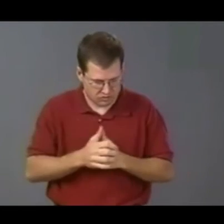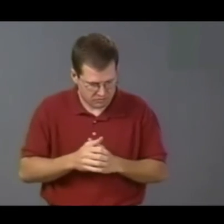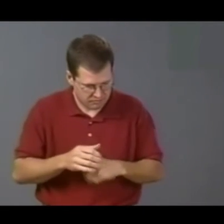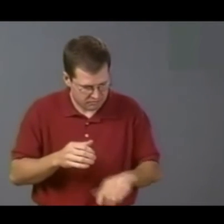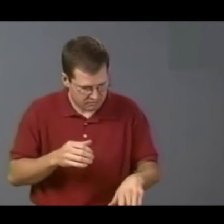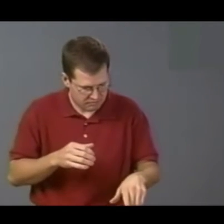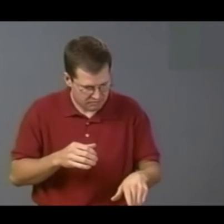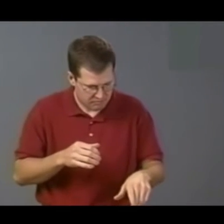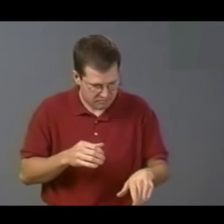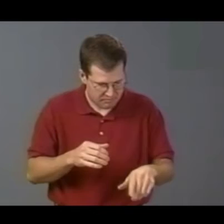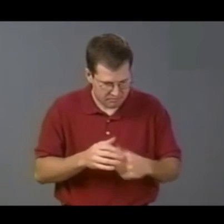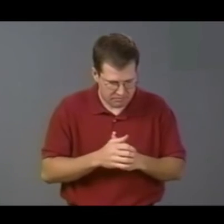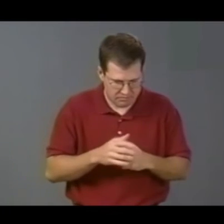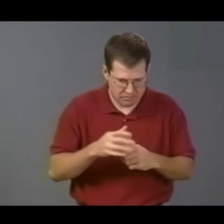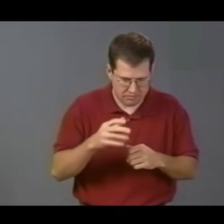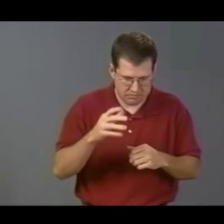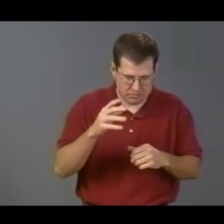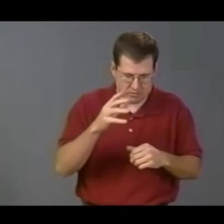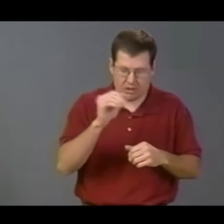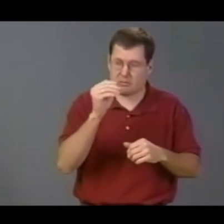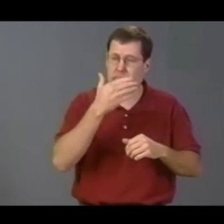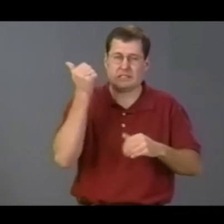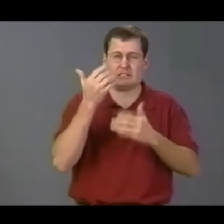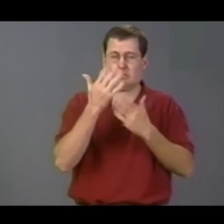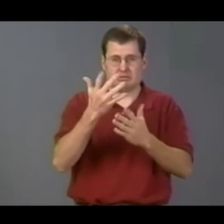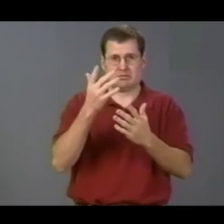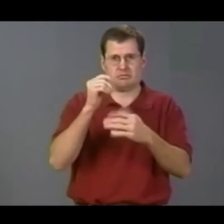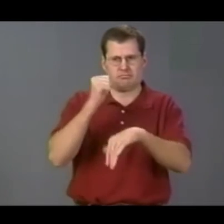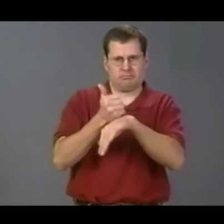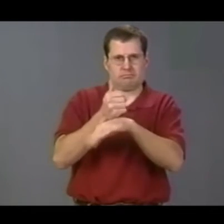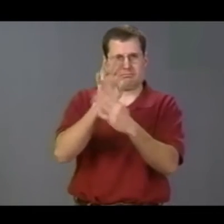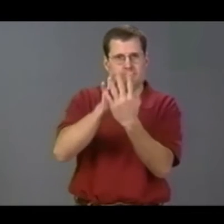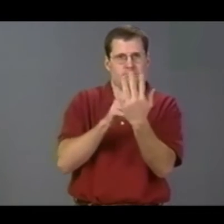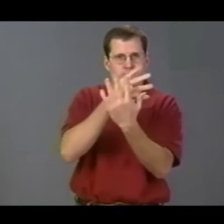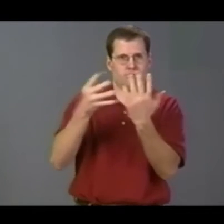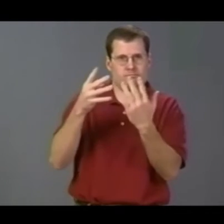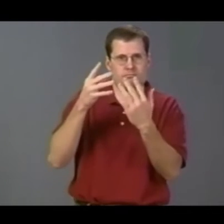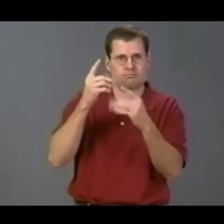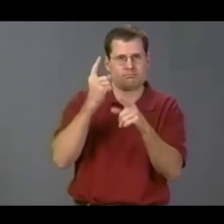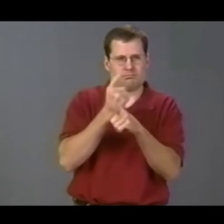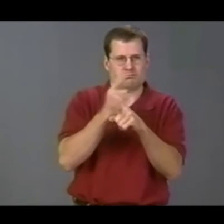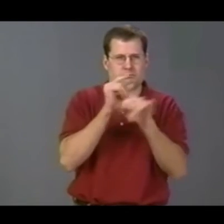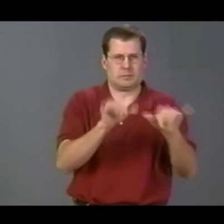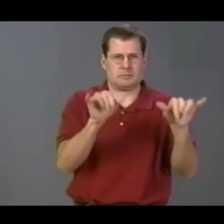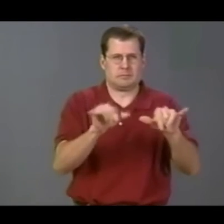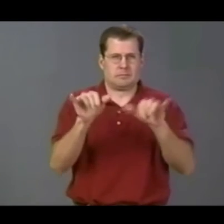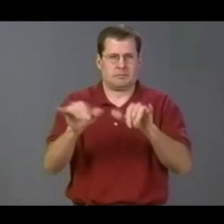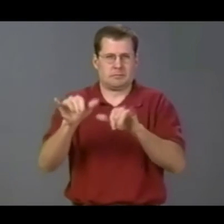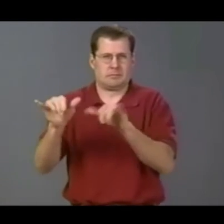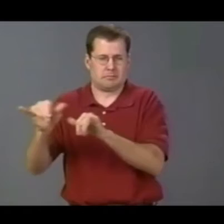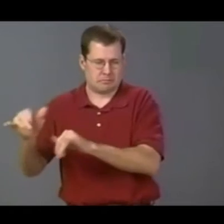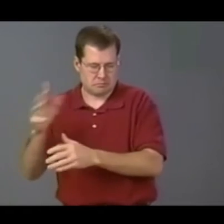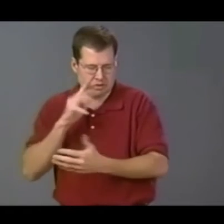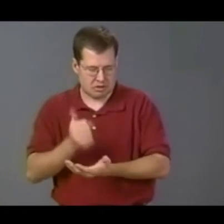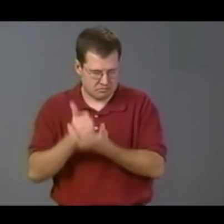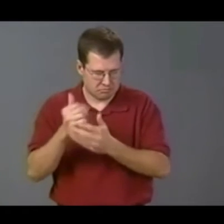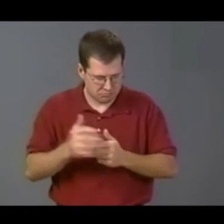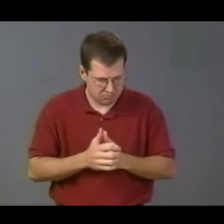to eat. It's better if you give them a time frame and let them know it's almost time, and set up a